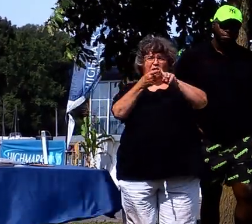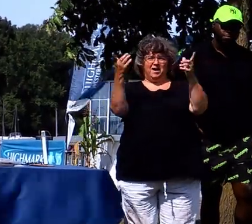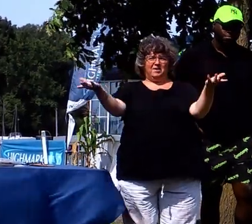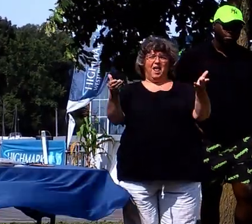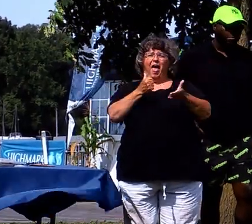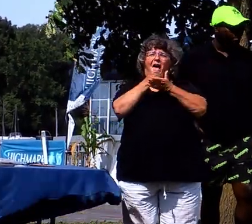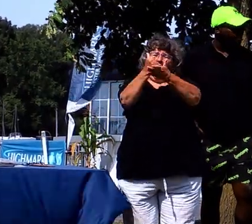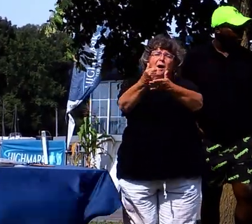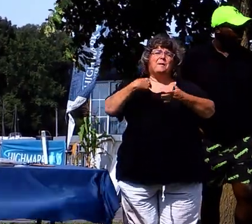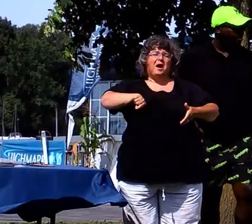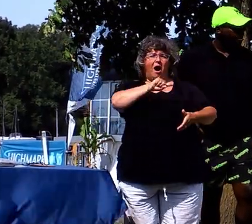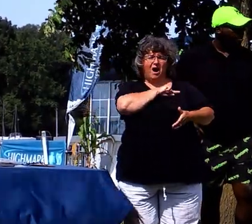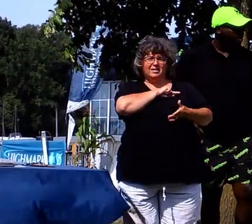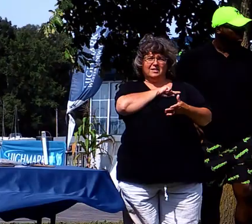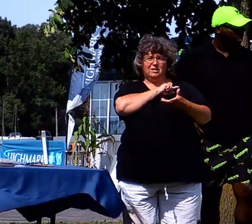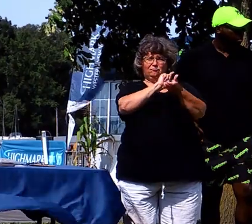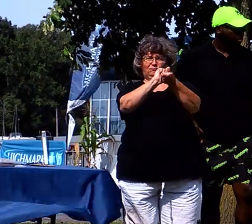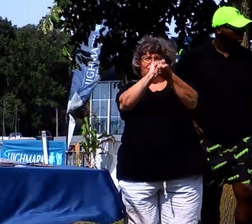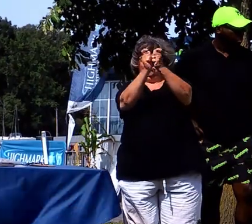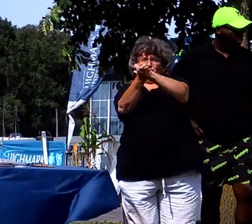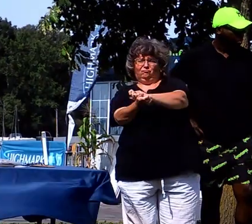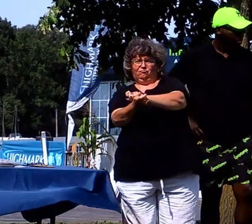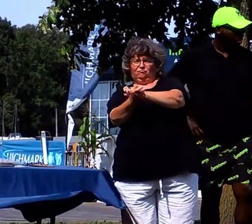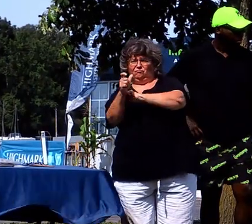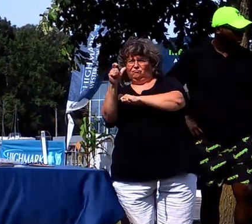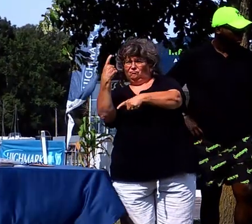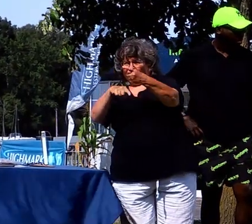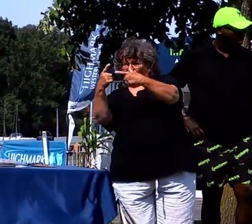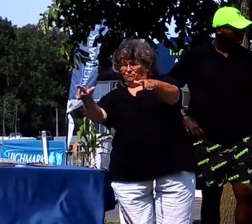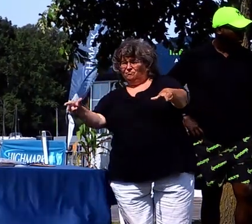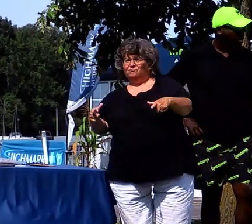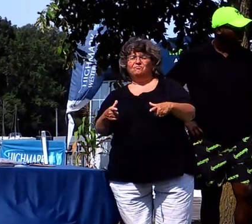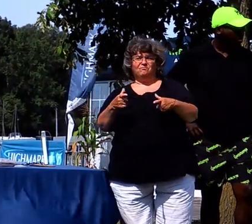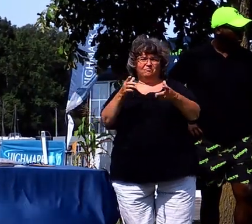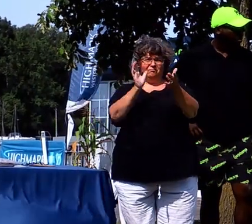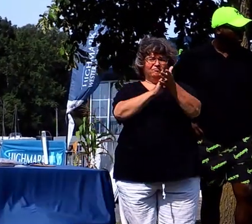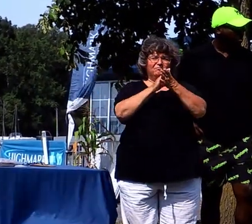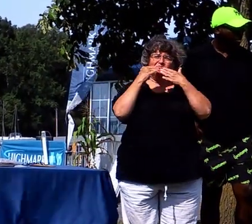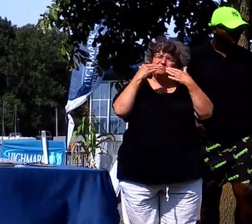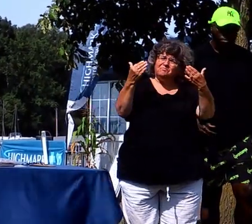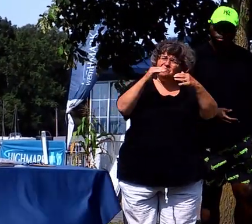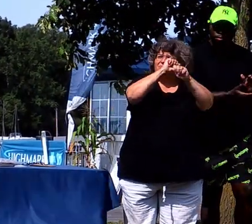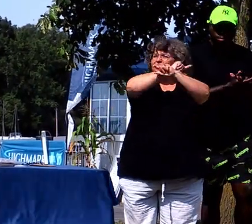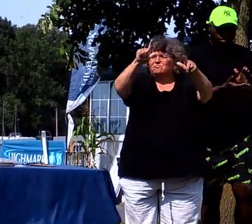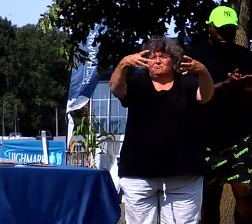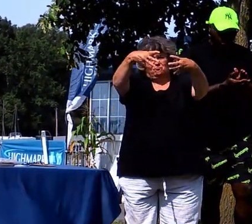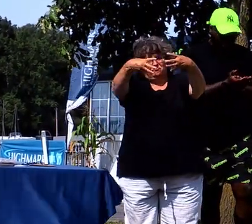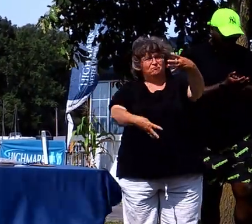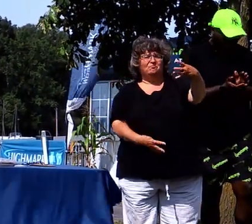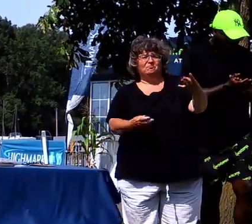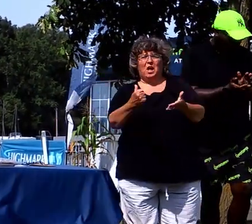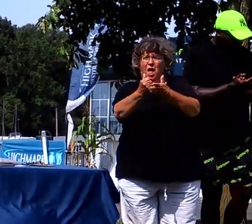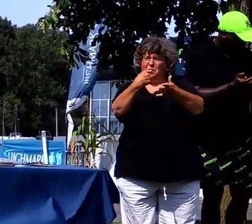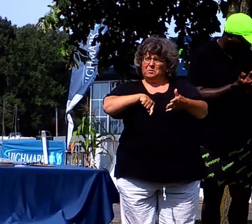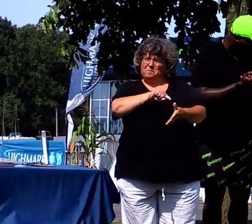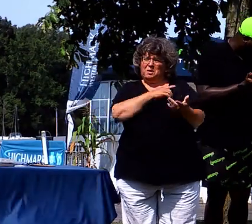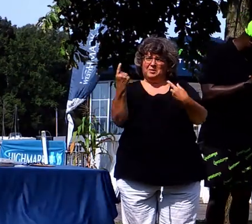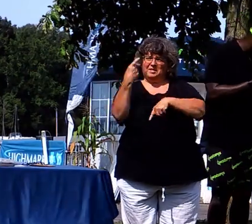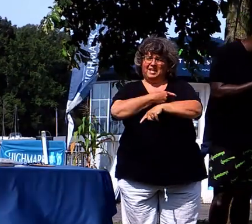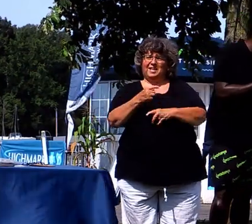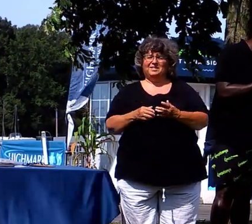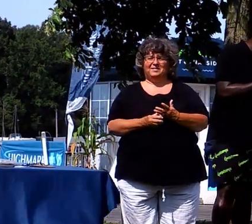is helping us translate into sign language. So can we give a big thank you to everyone who helps us be here?